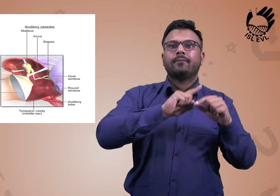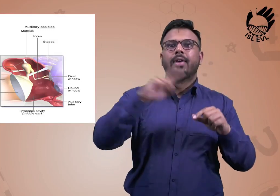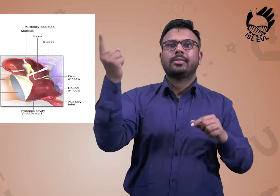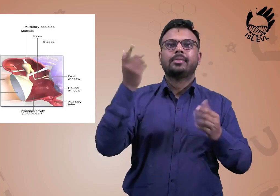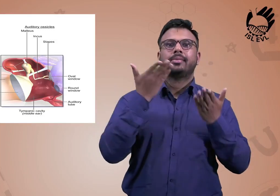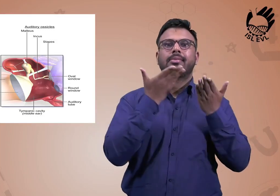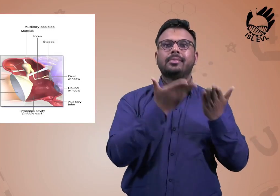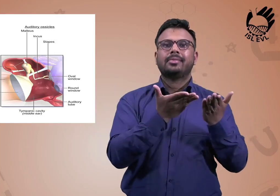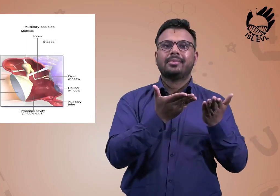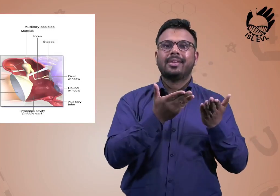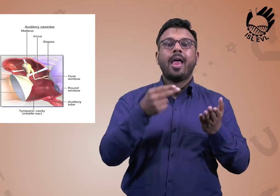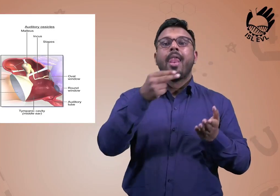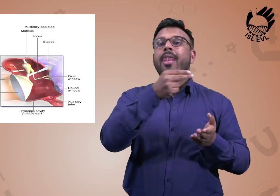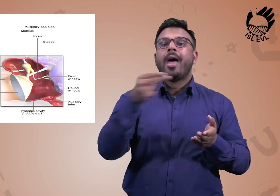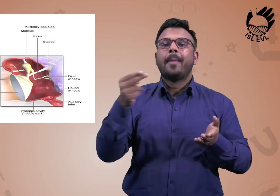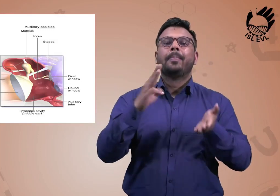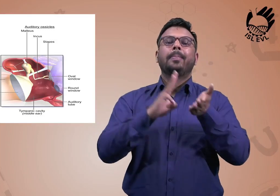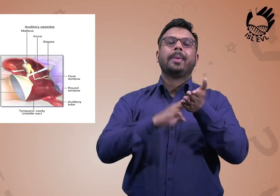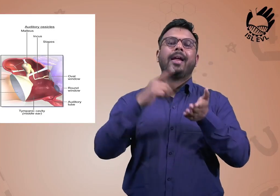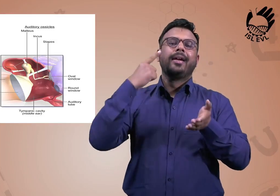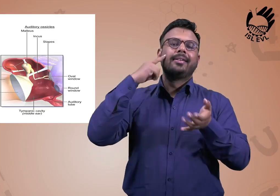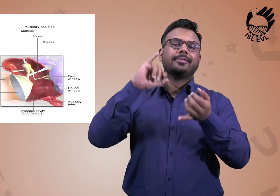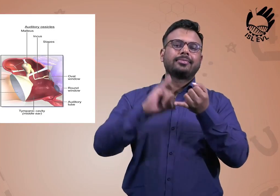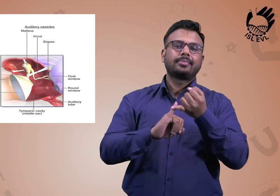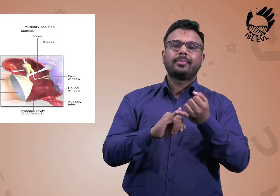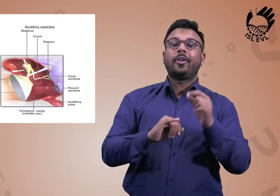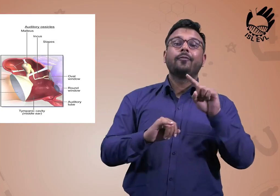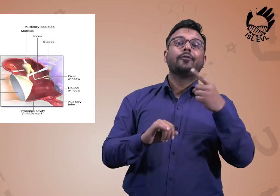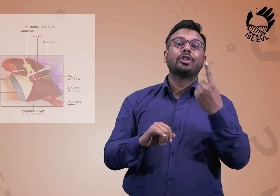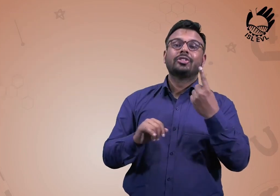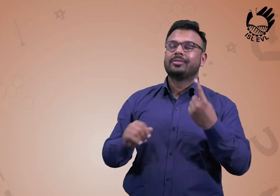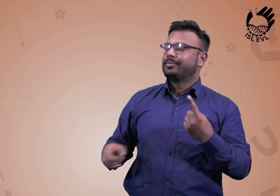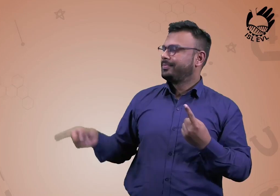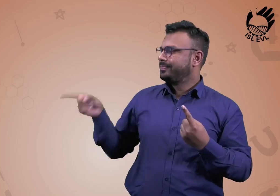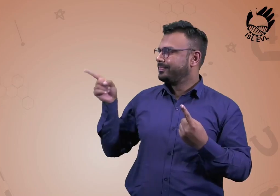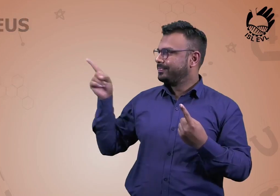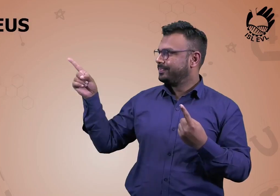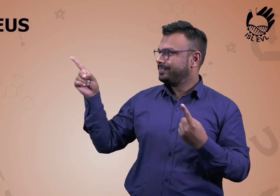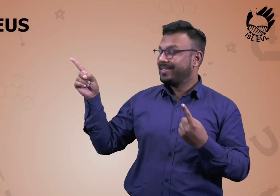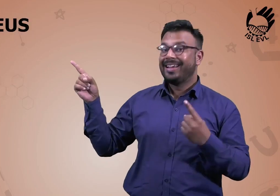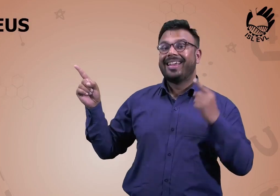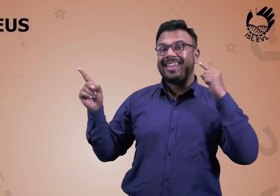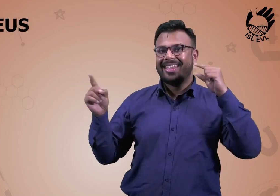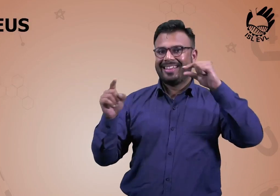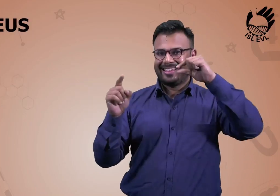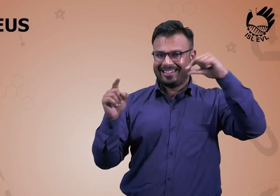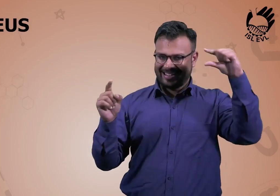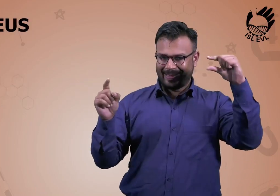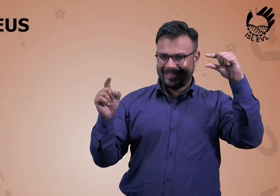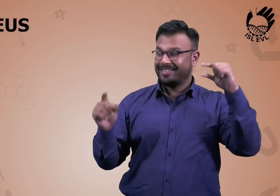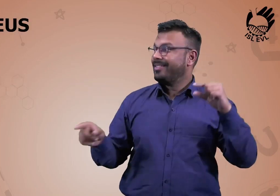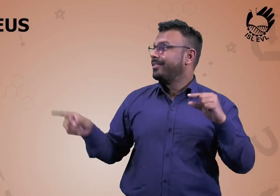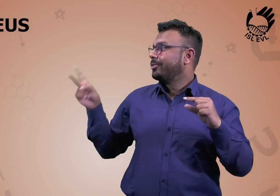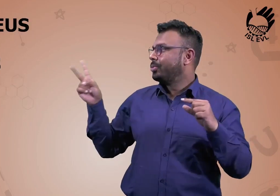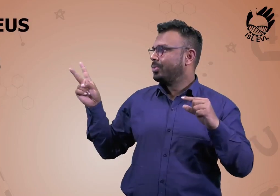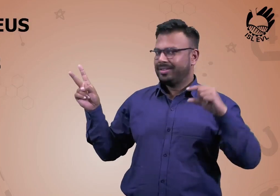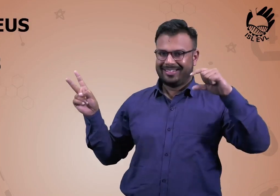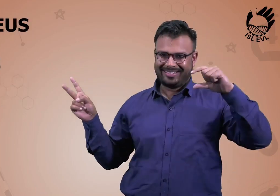Yes, these are the ossicles. Did you know that the ossicles are